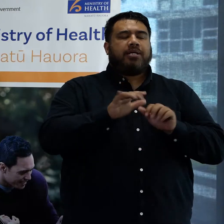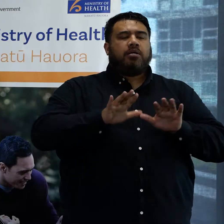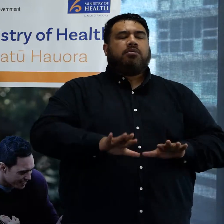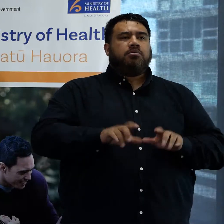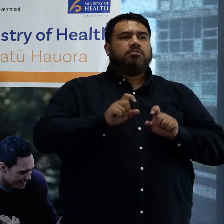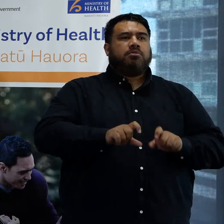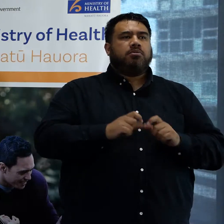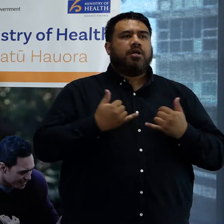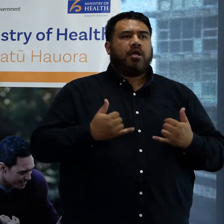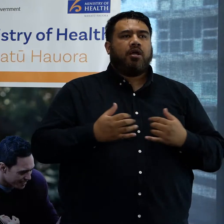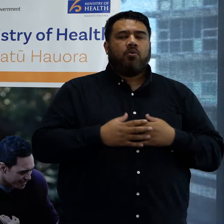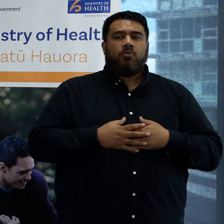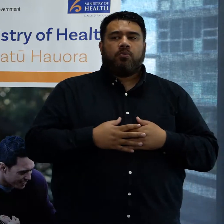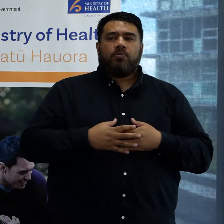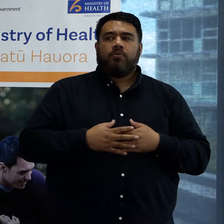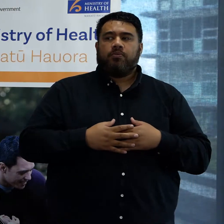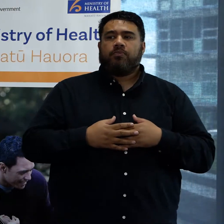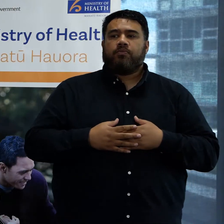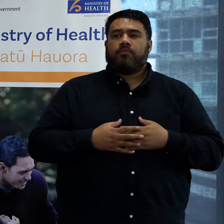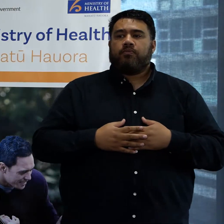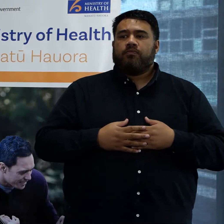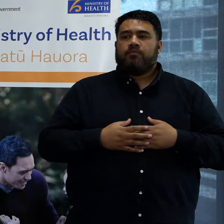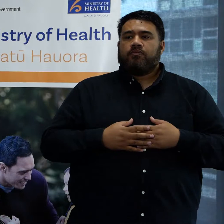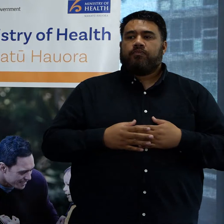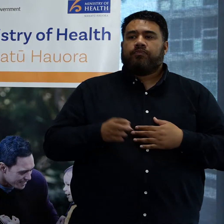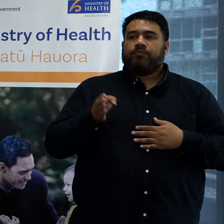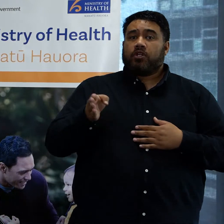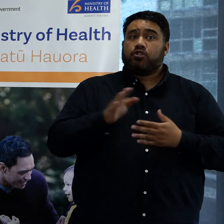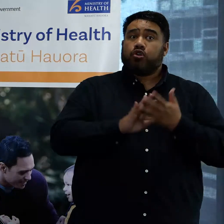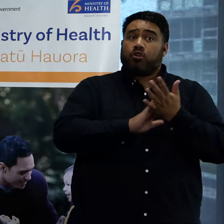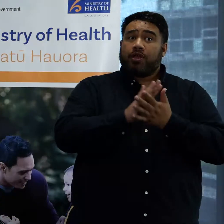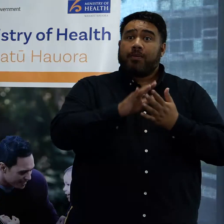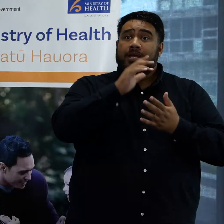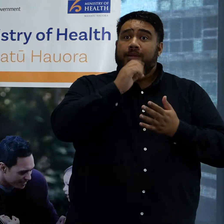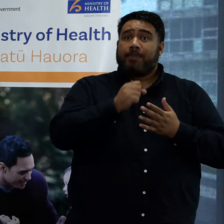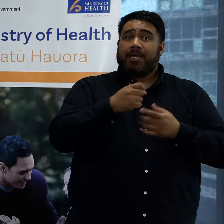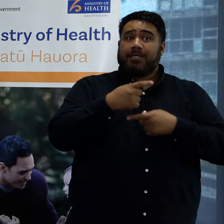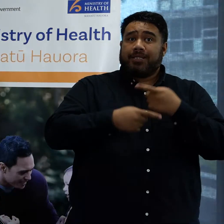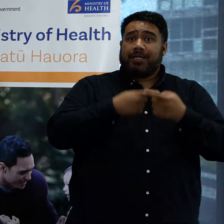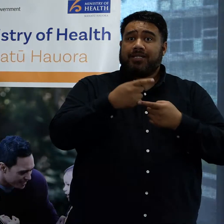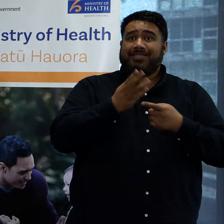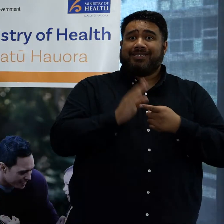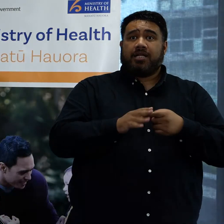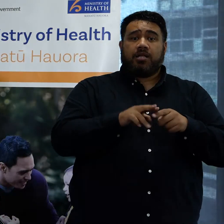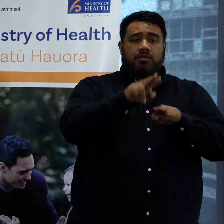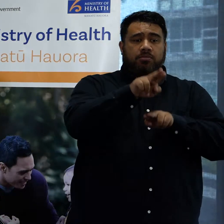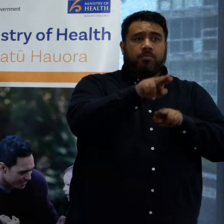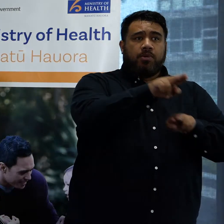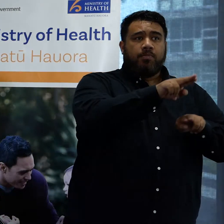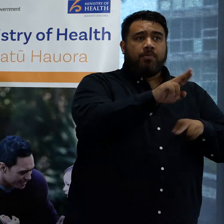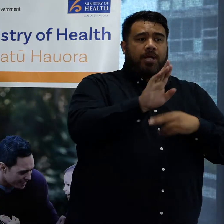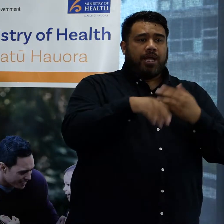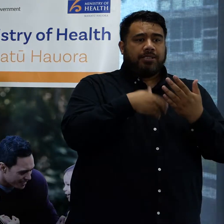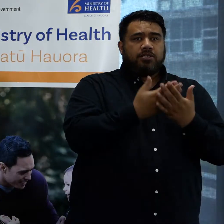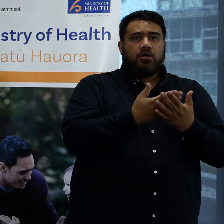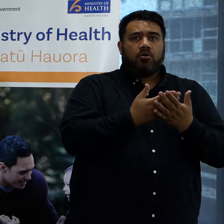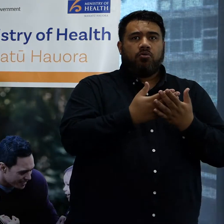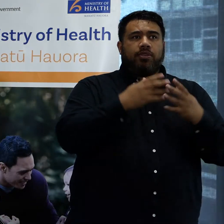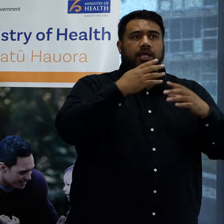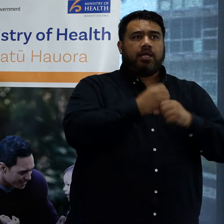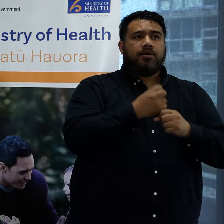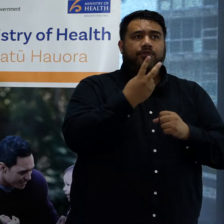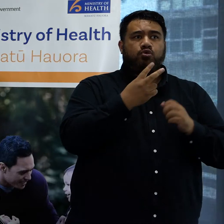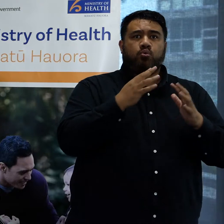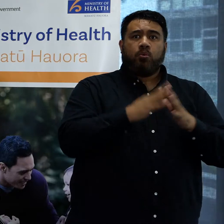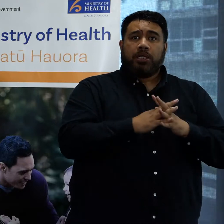extra testing today. So will the men continue to double bunk until they finish their isolation